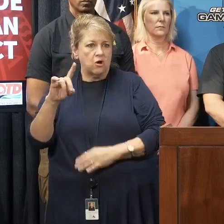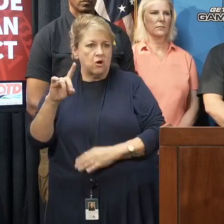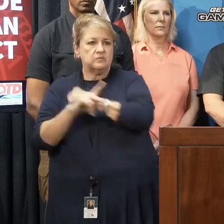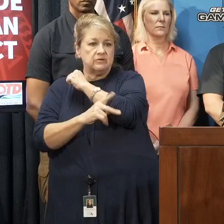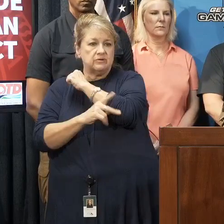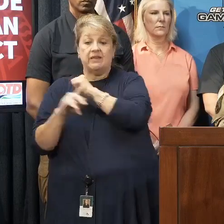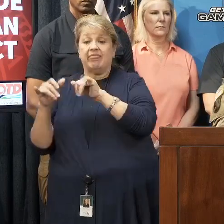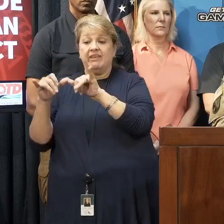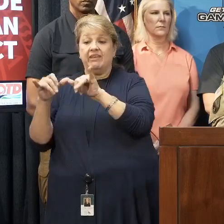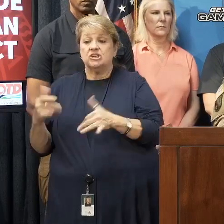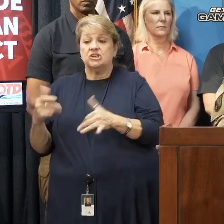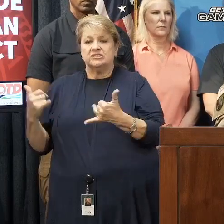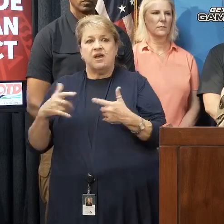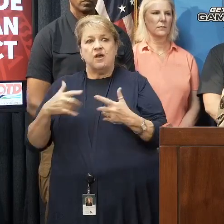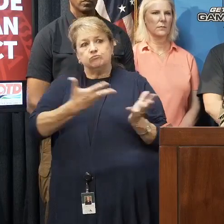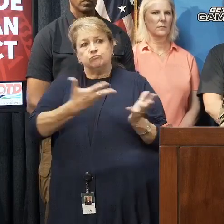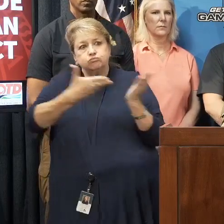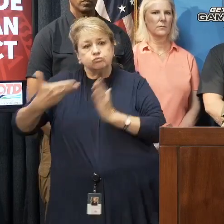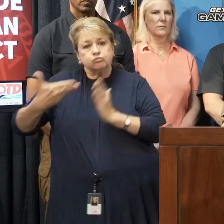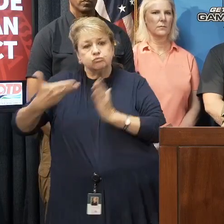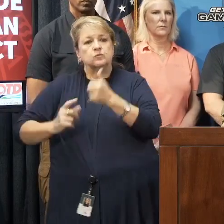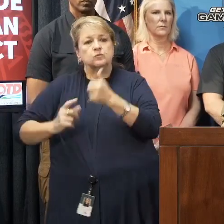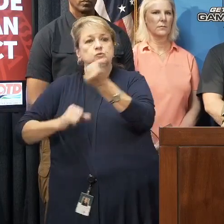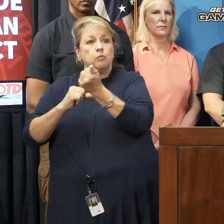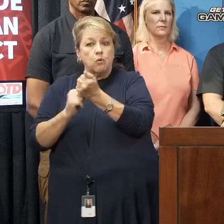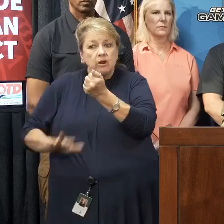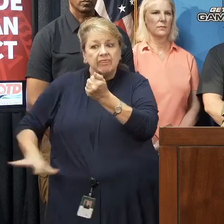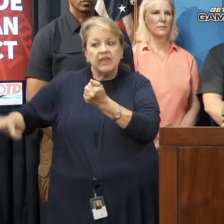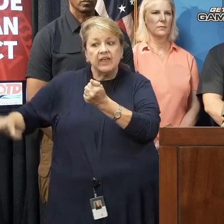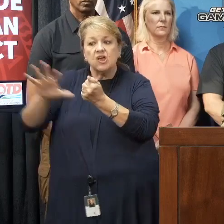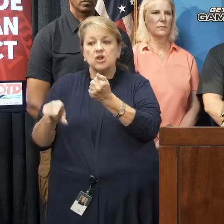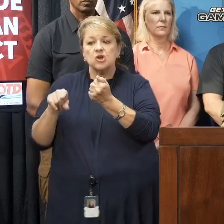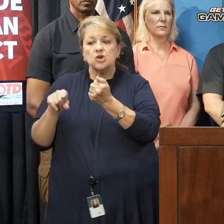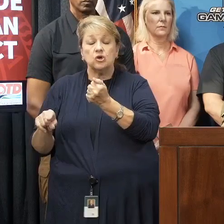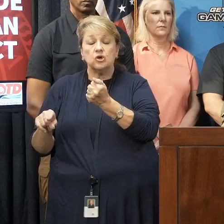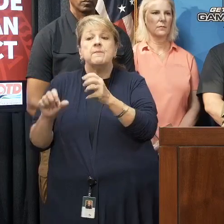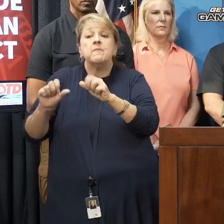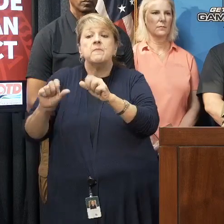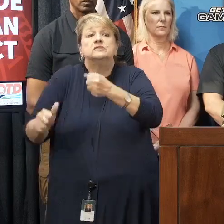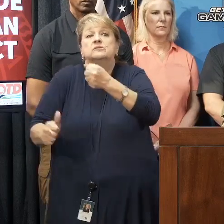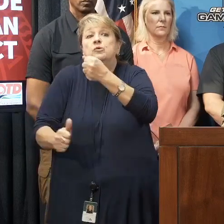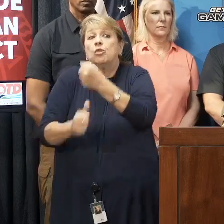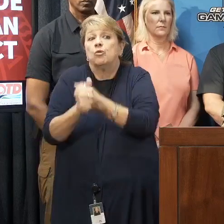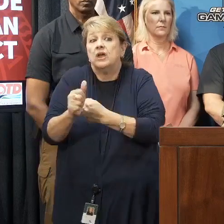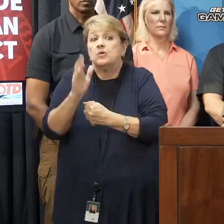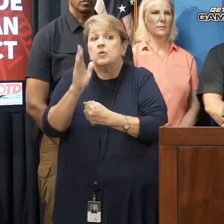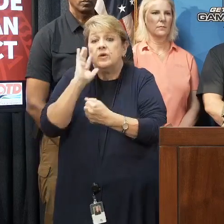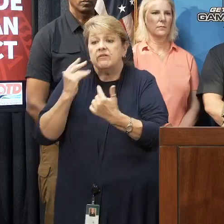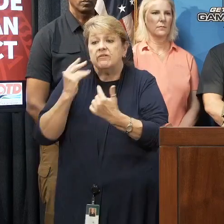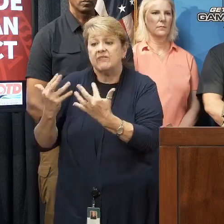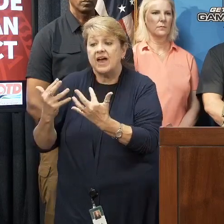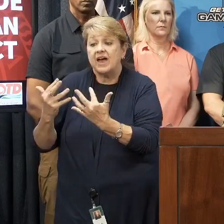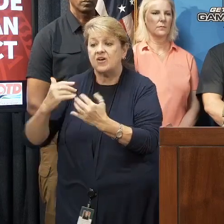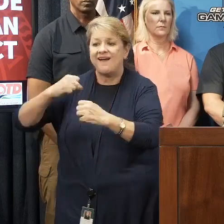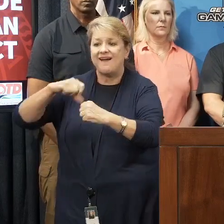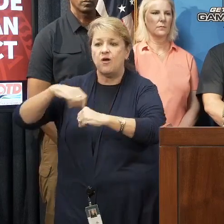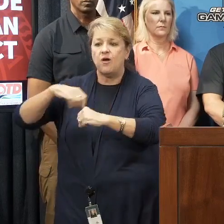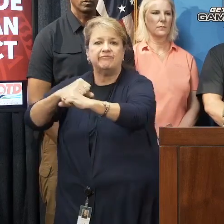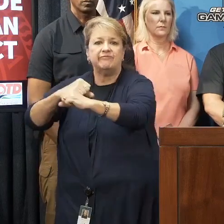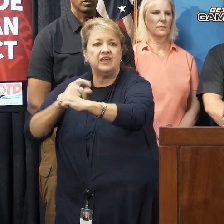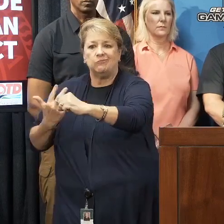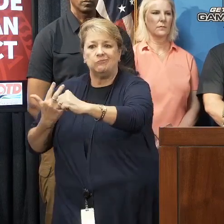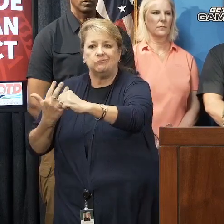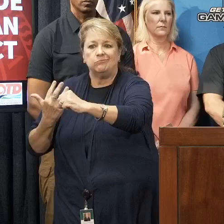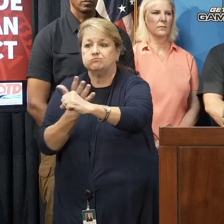engineers are currently activated to provide support in the areas that may be in threat to the wildfires. But again, we're in support of our